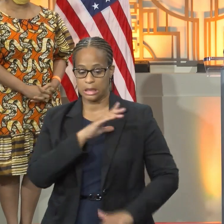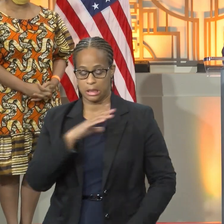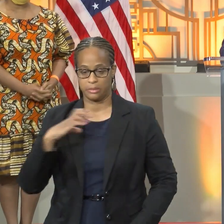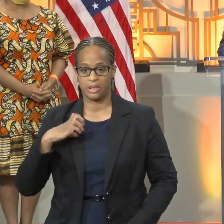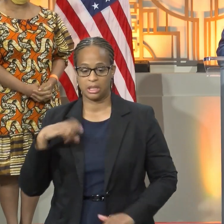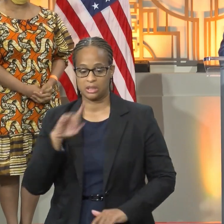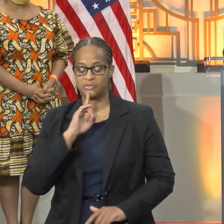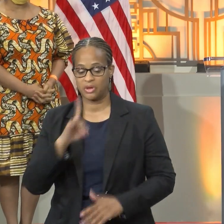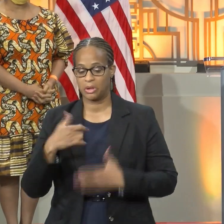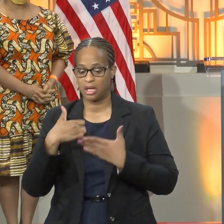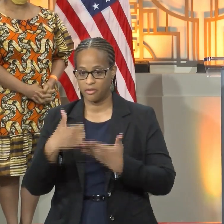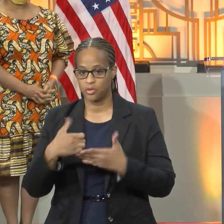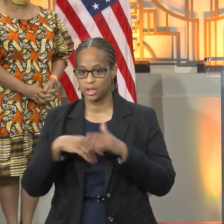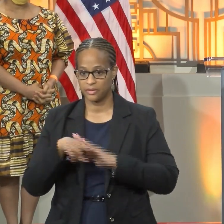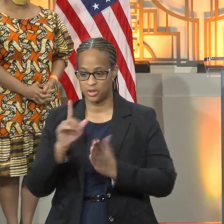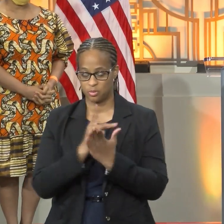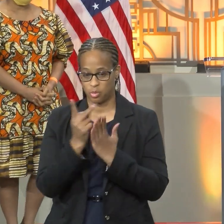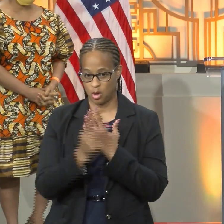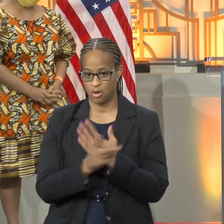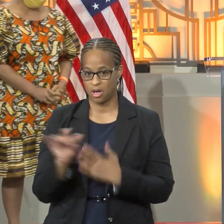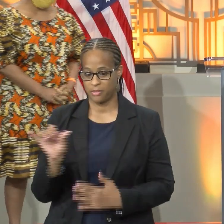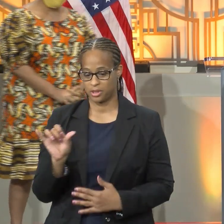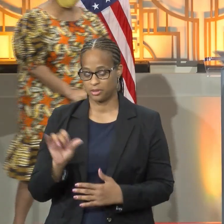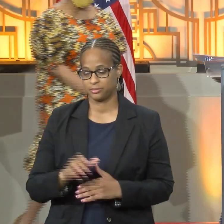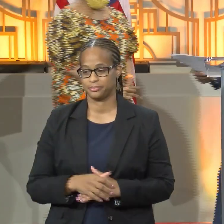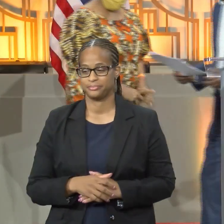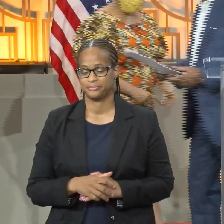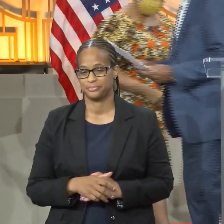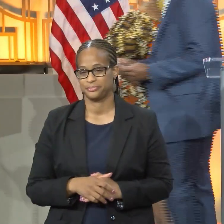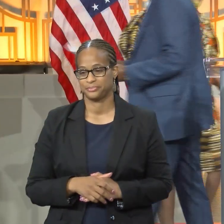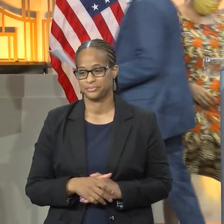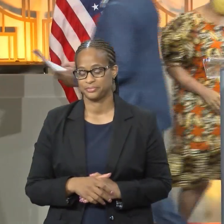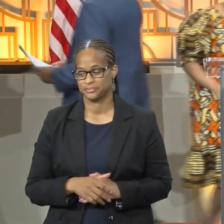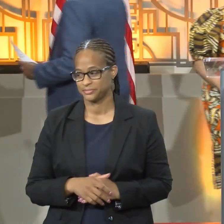instrumental in these programs. Councilmember Thomas.